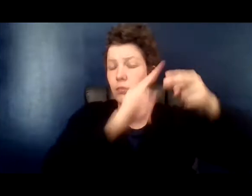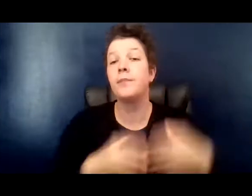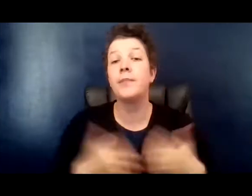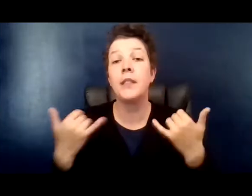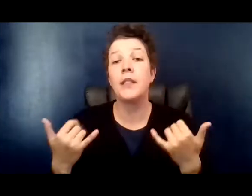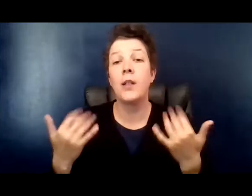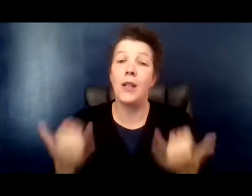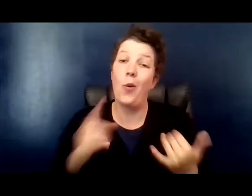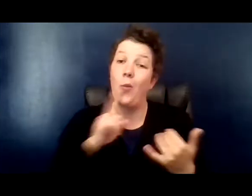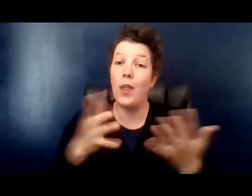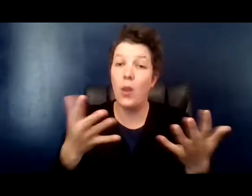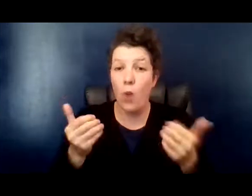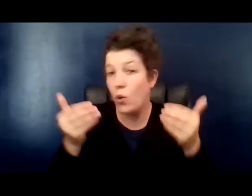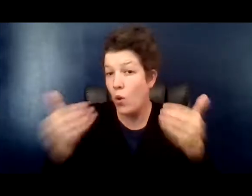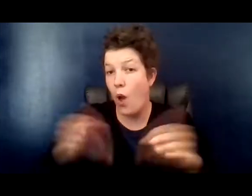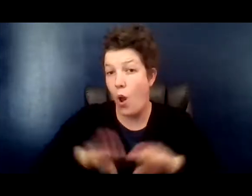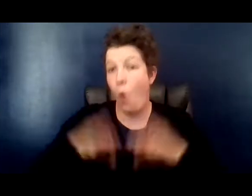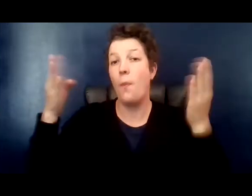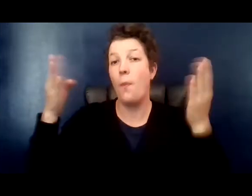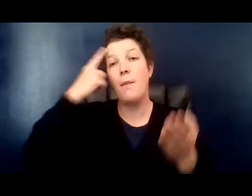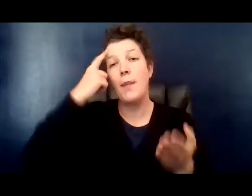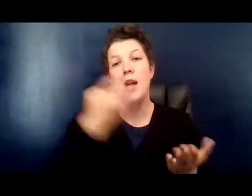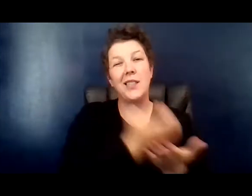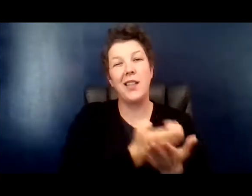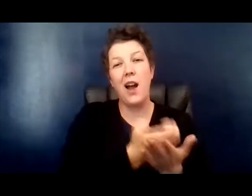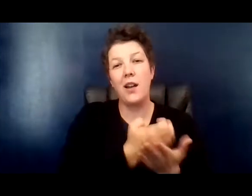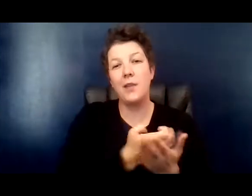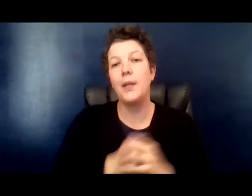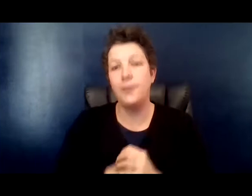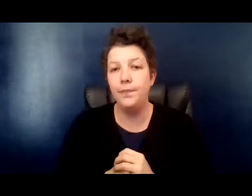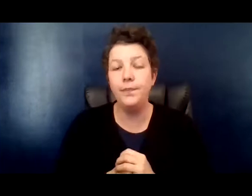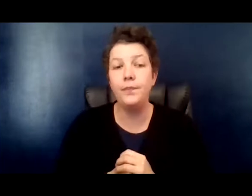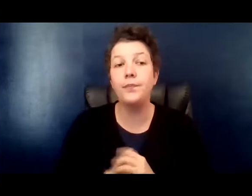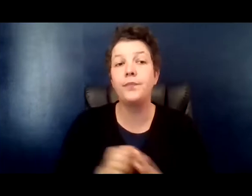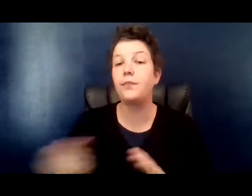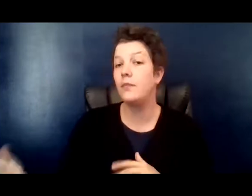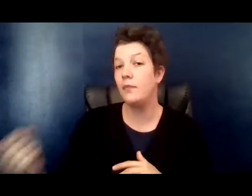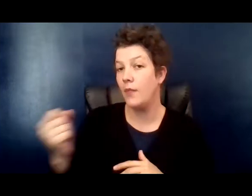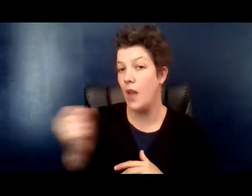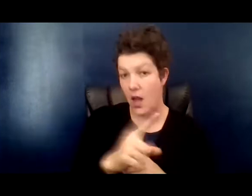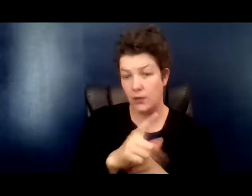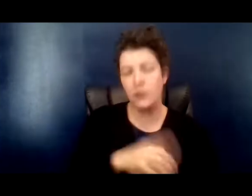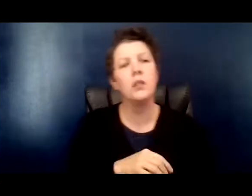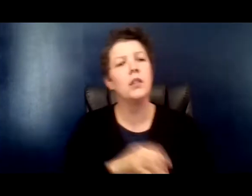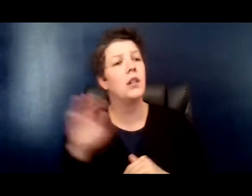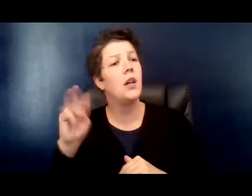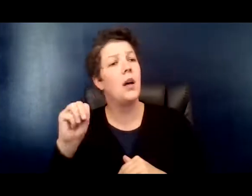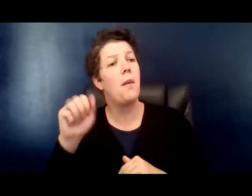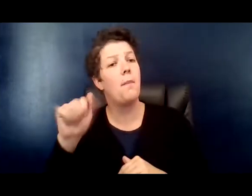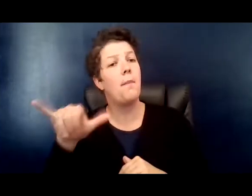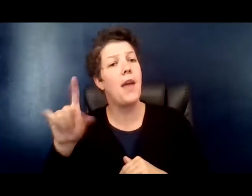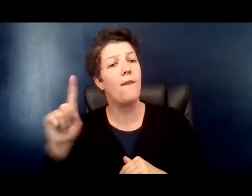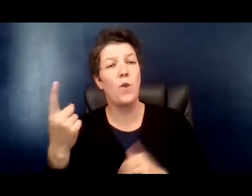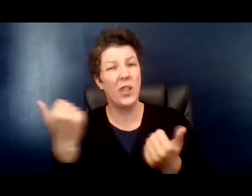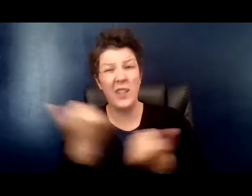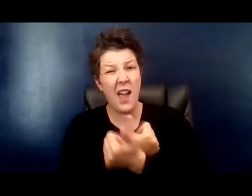economy. Questions? Mayor, so on May 1st, would you like to see everything open back